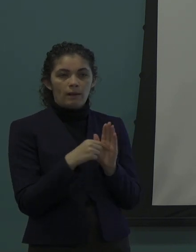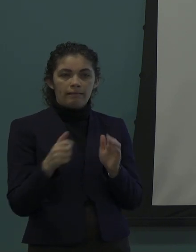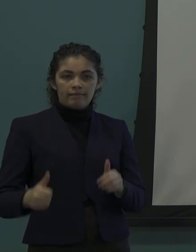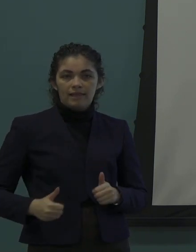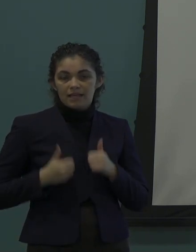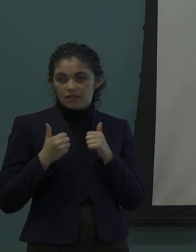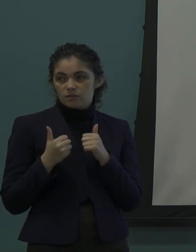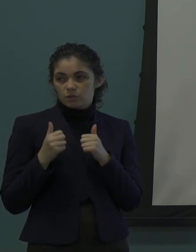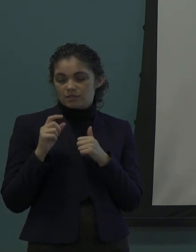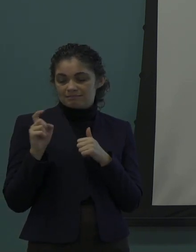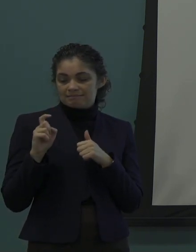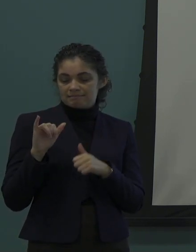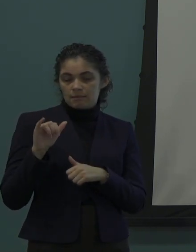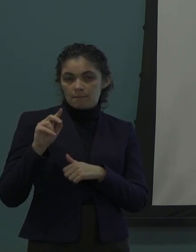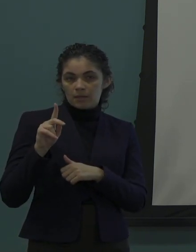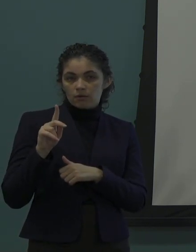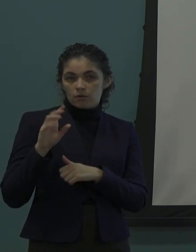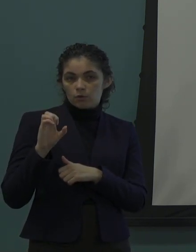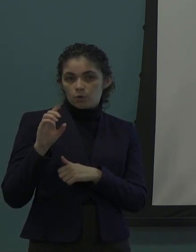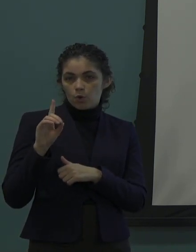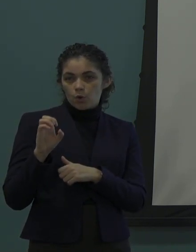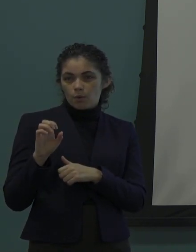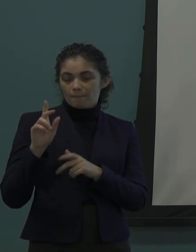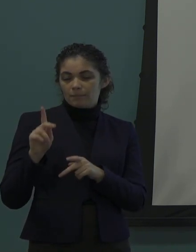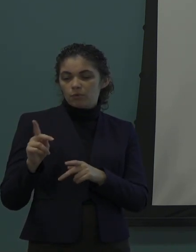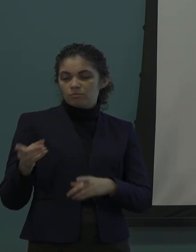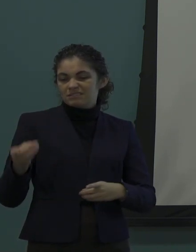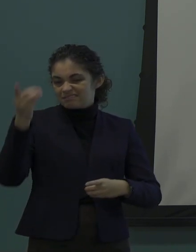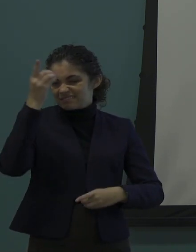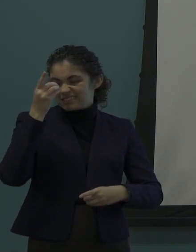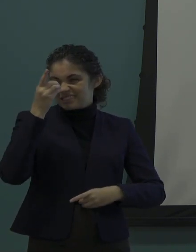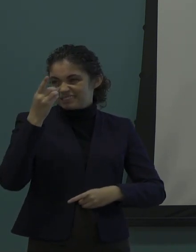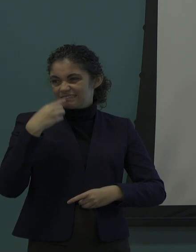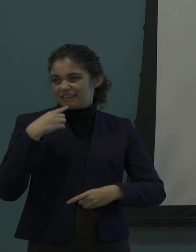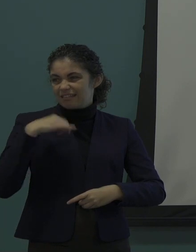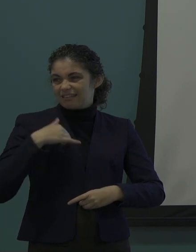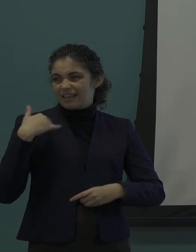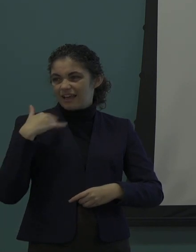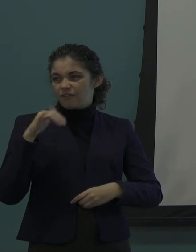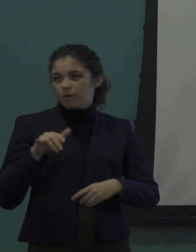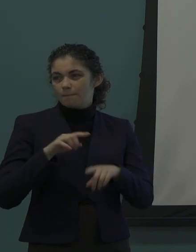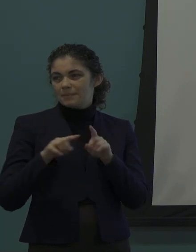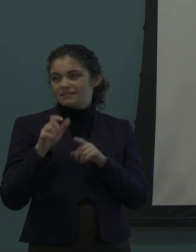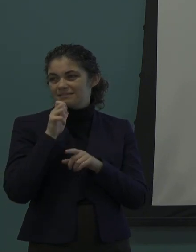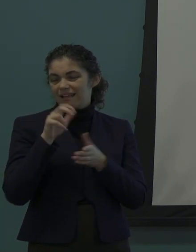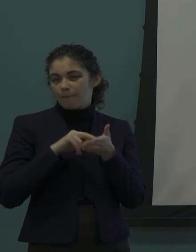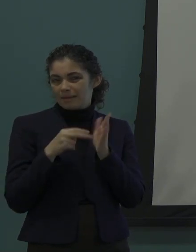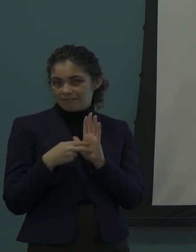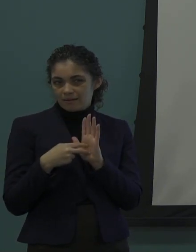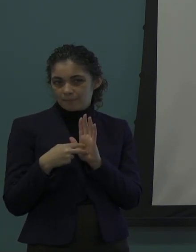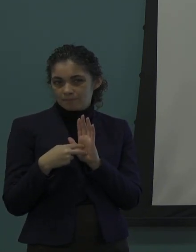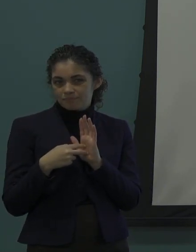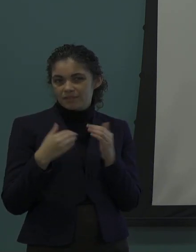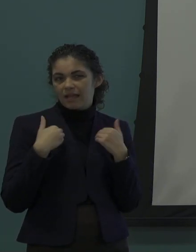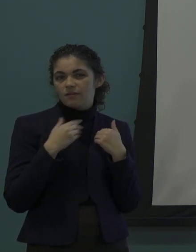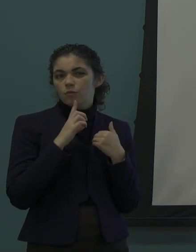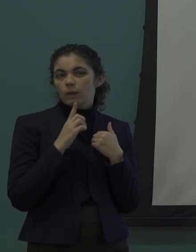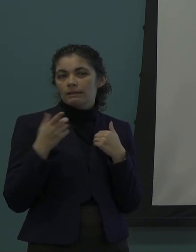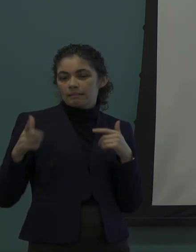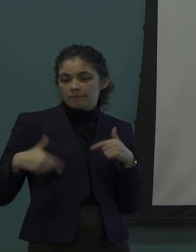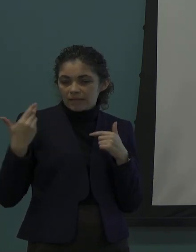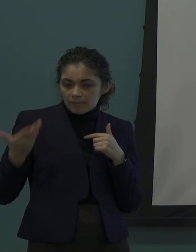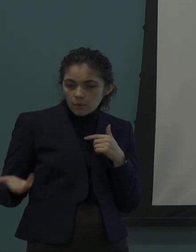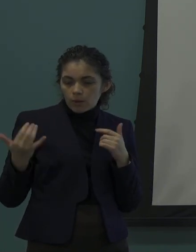address zip codes of the people who've been diagnosed where they actually live, but it doesn't necessarily mean that that's where they currently